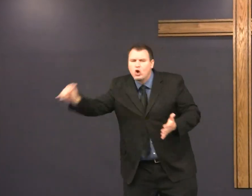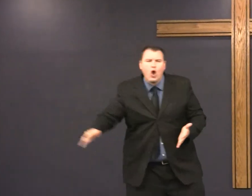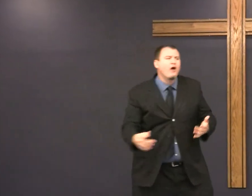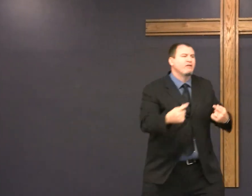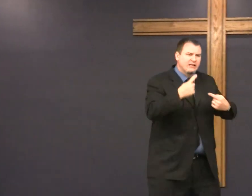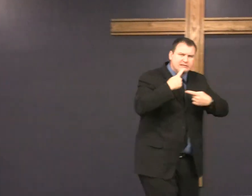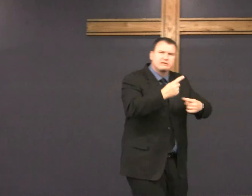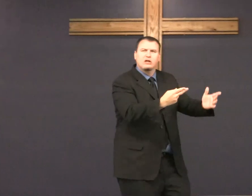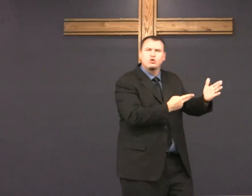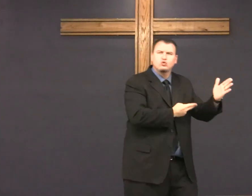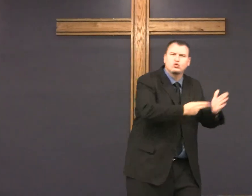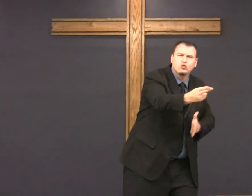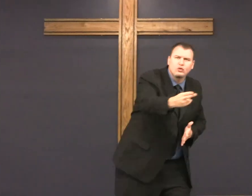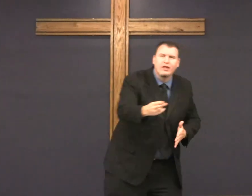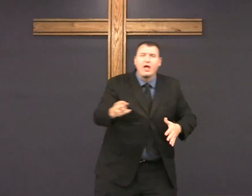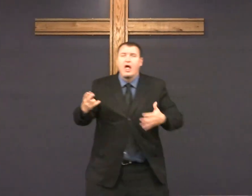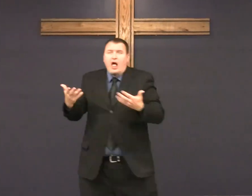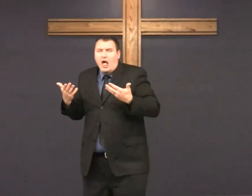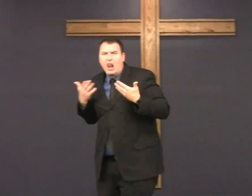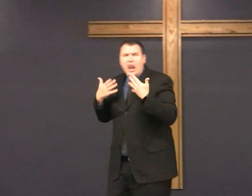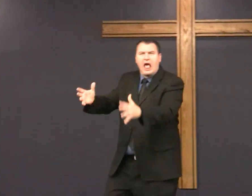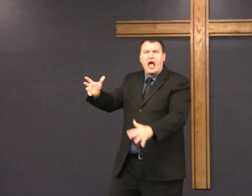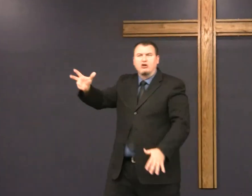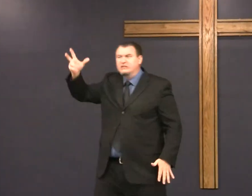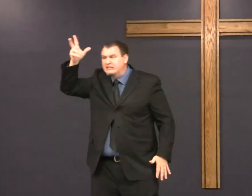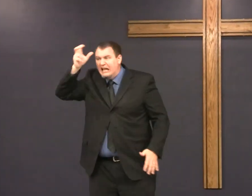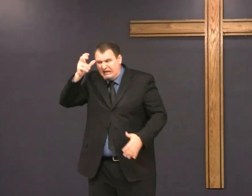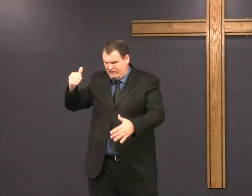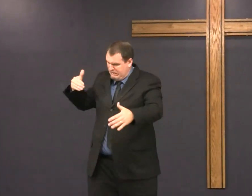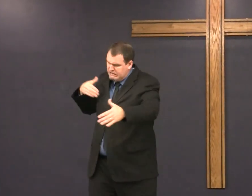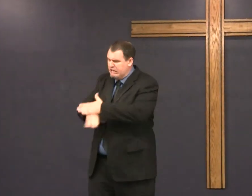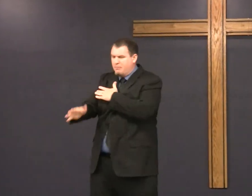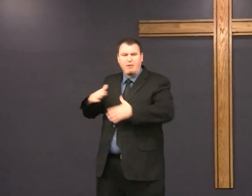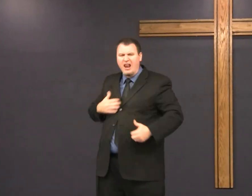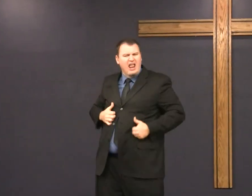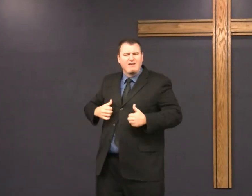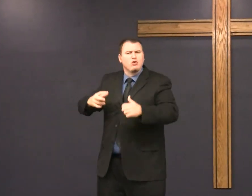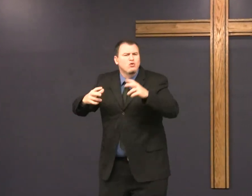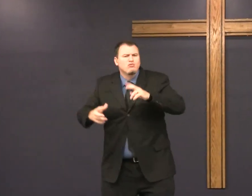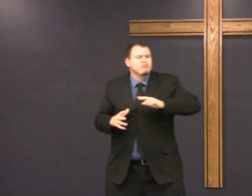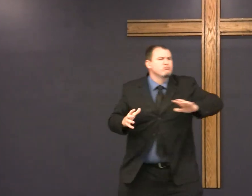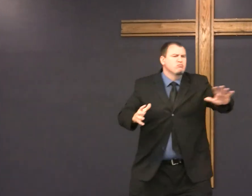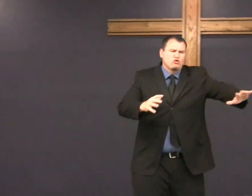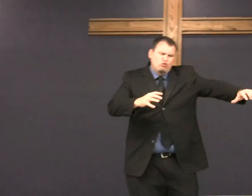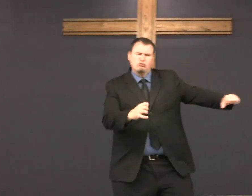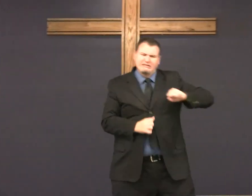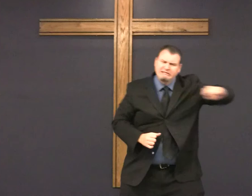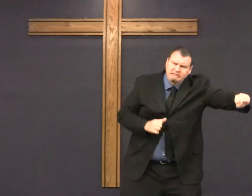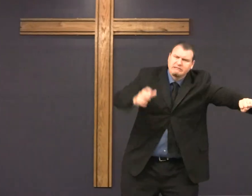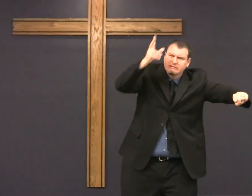of blind, substitute telling the truth. Instead of allowing Satan in,